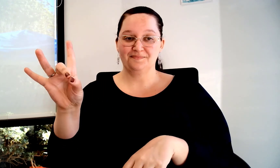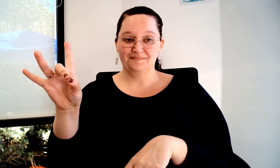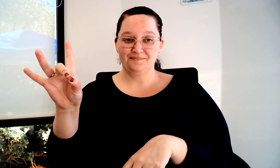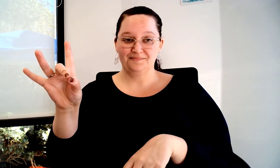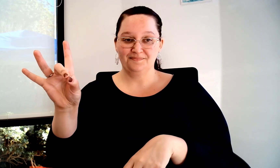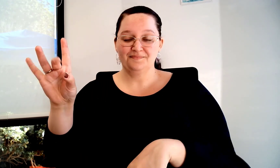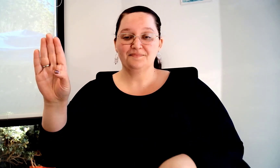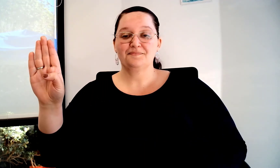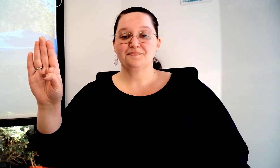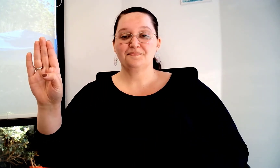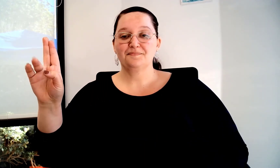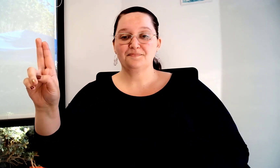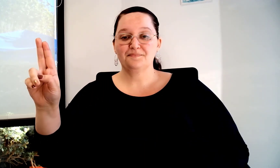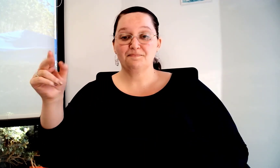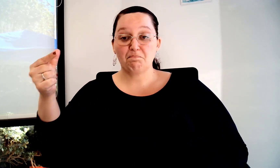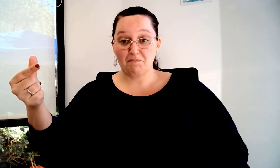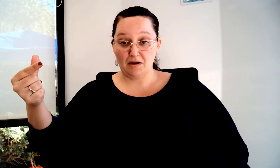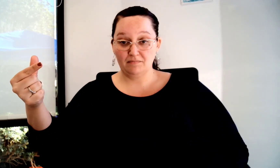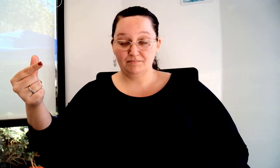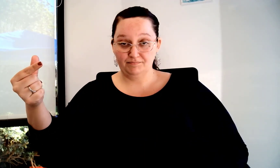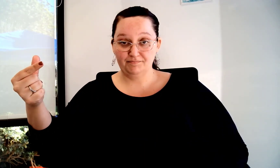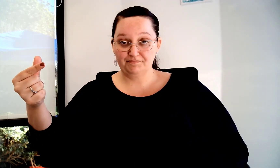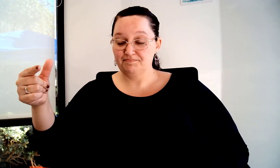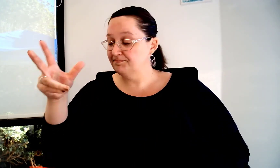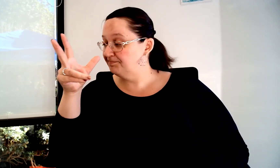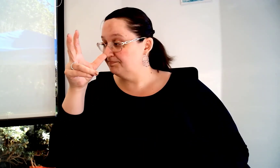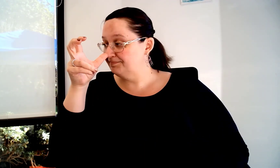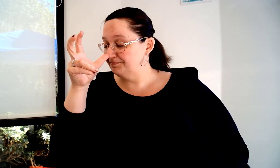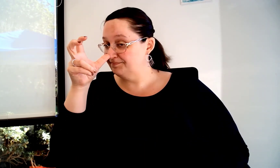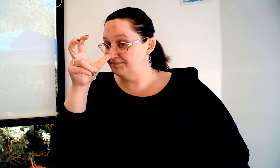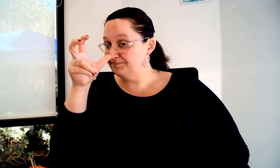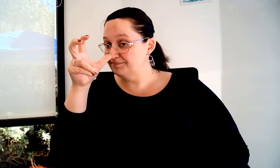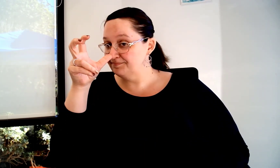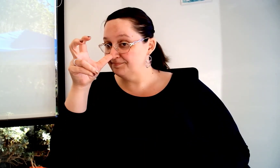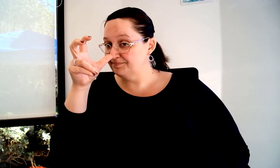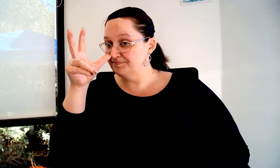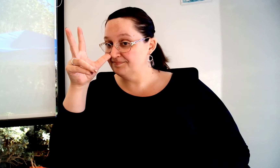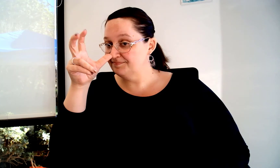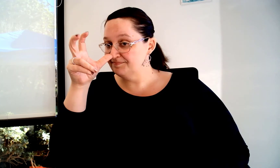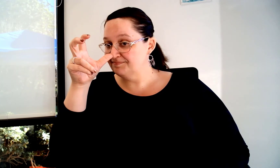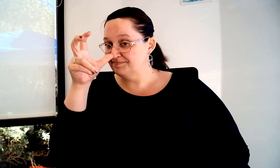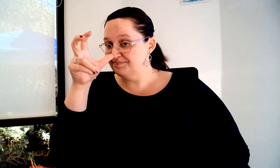number 18. Number 18 is bug.